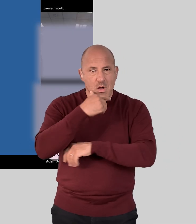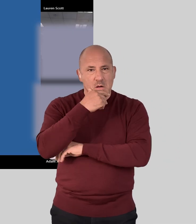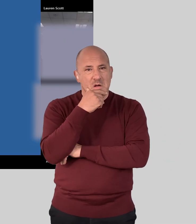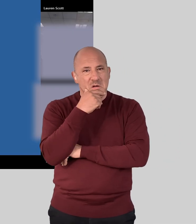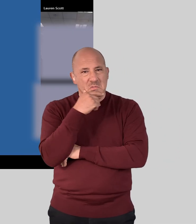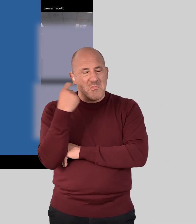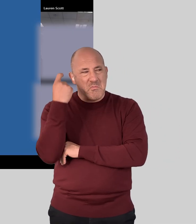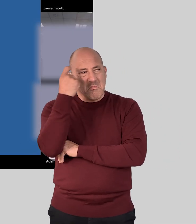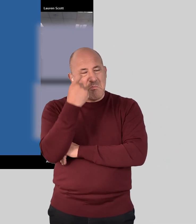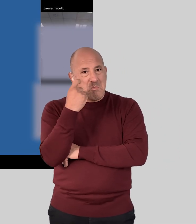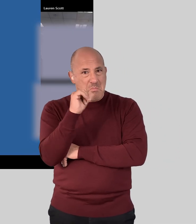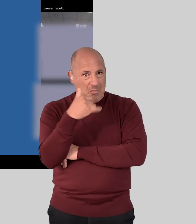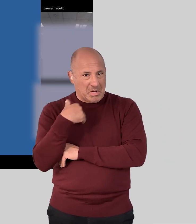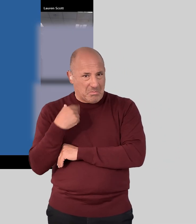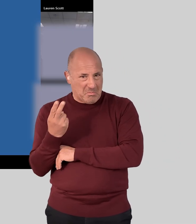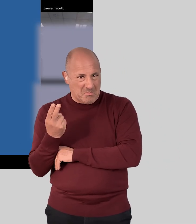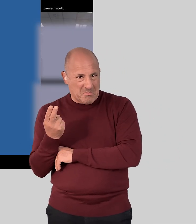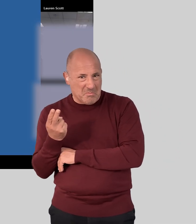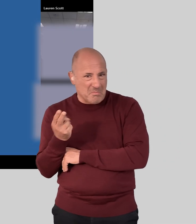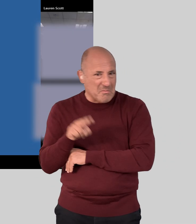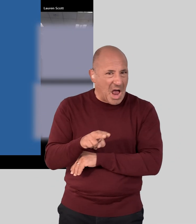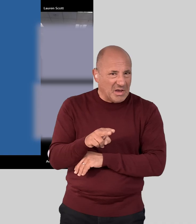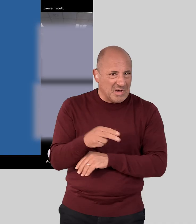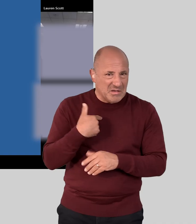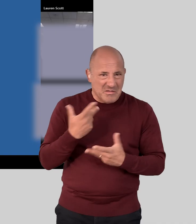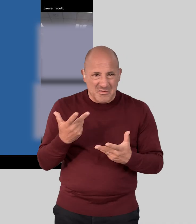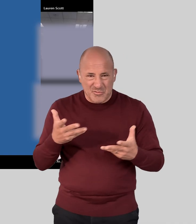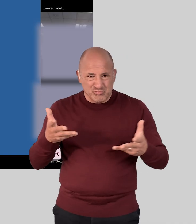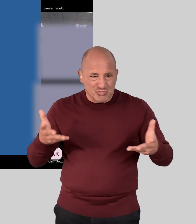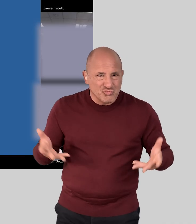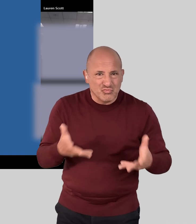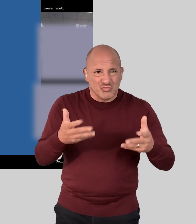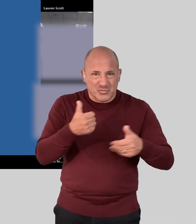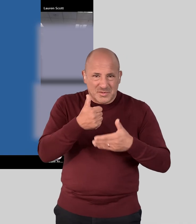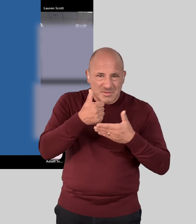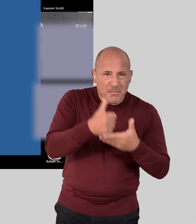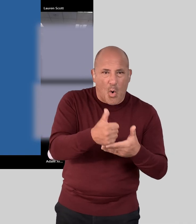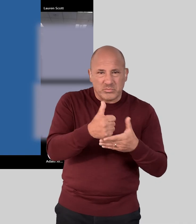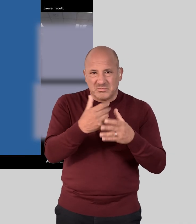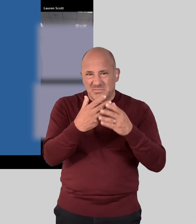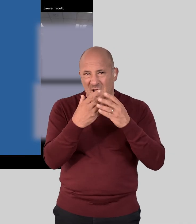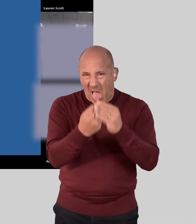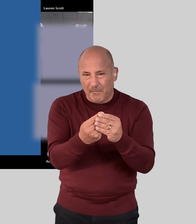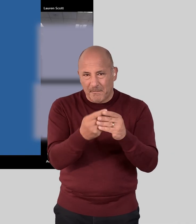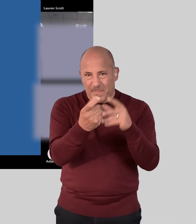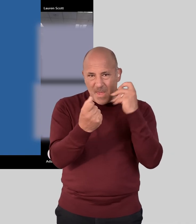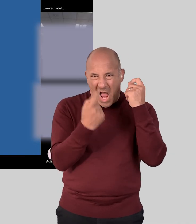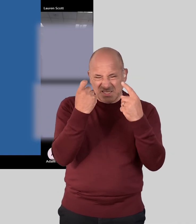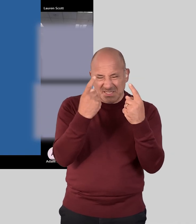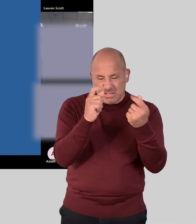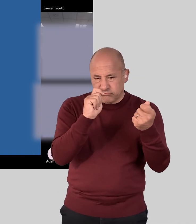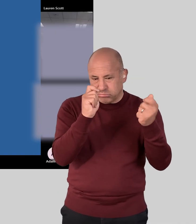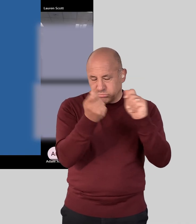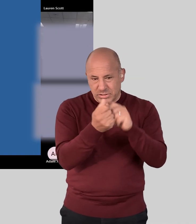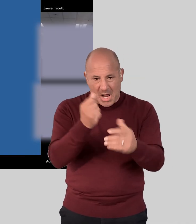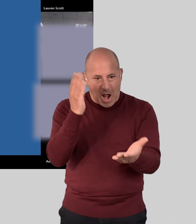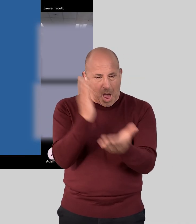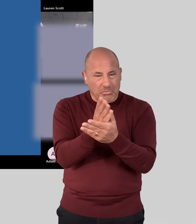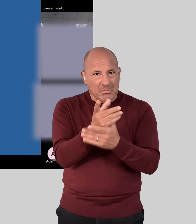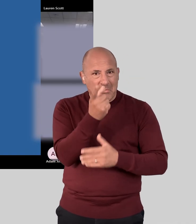where I'm actually maybe considering re-entering to implement, to support and help and offer these ideas to make it